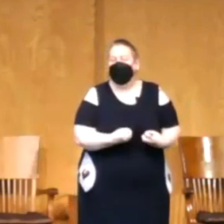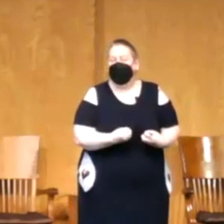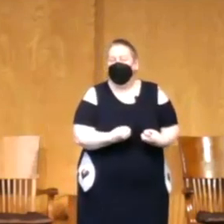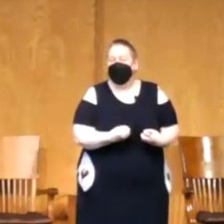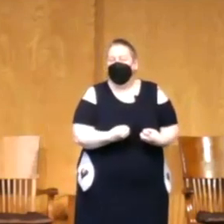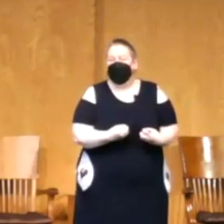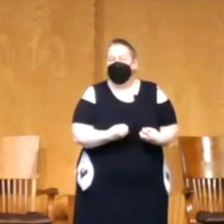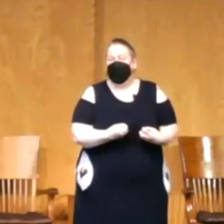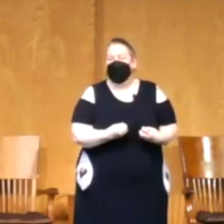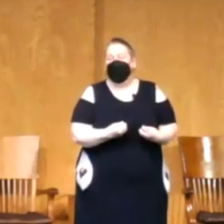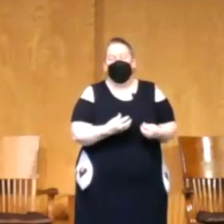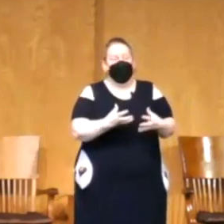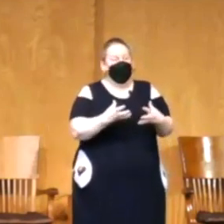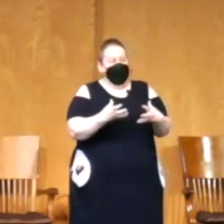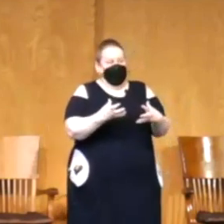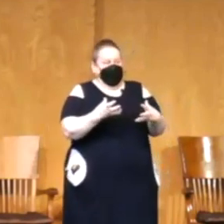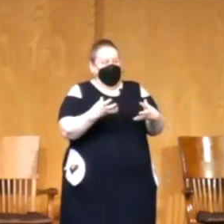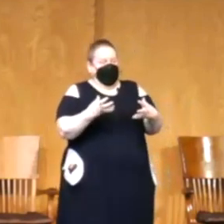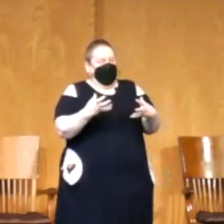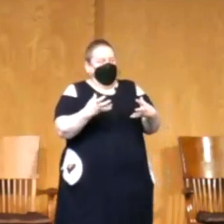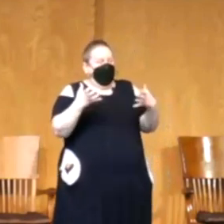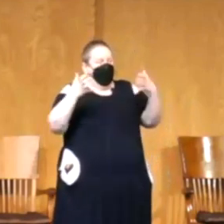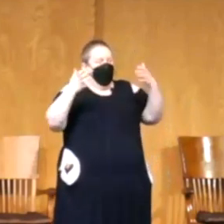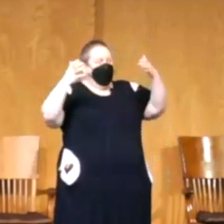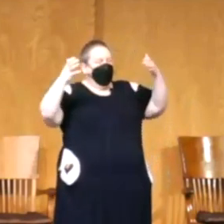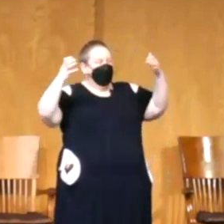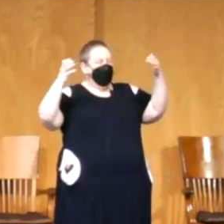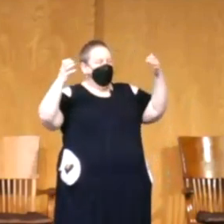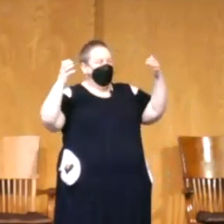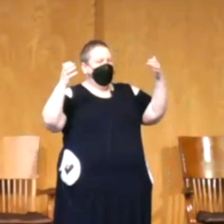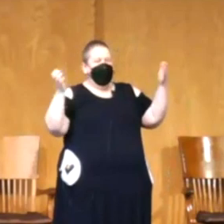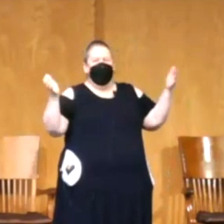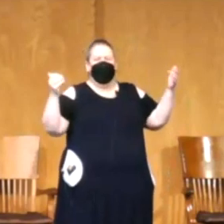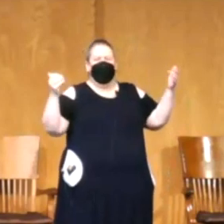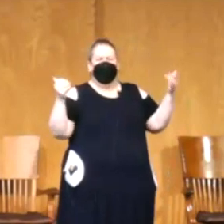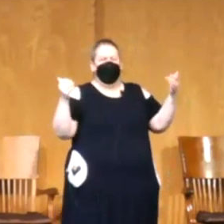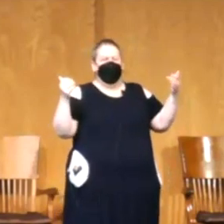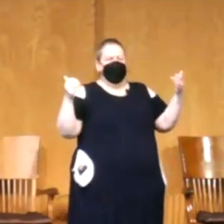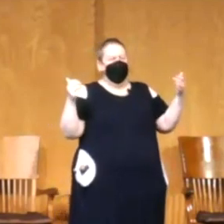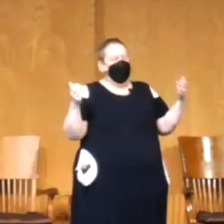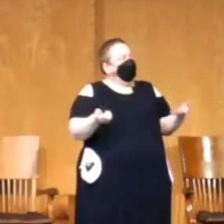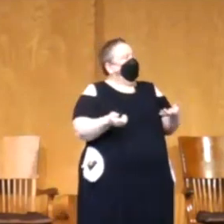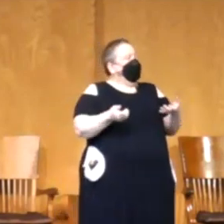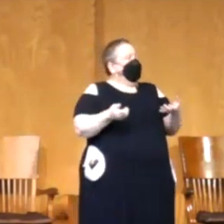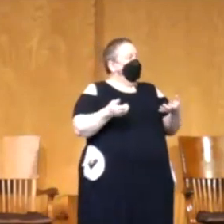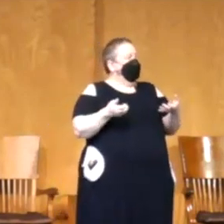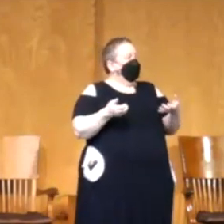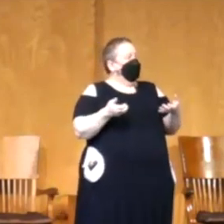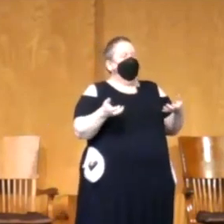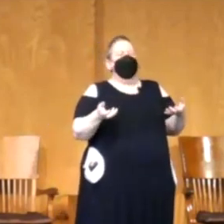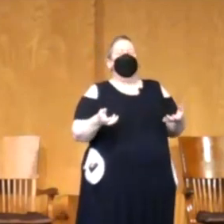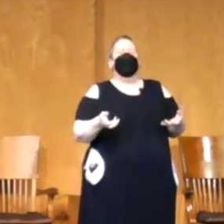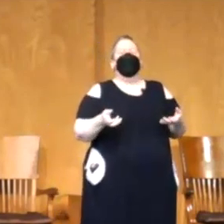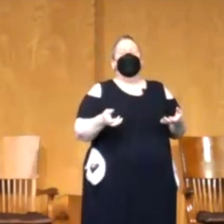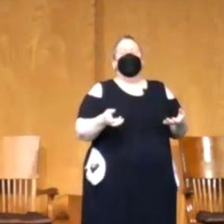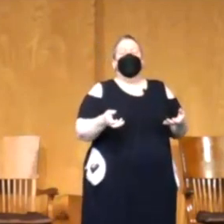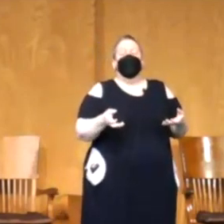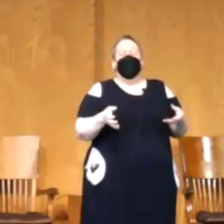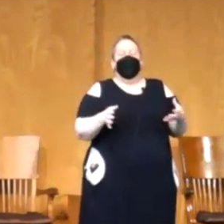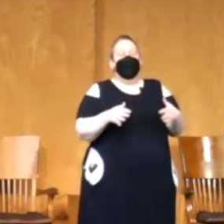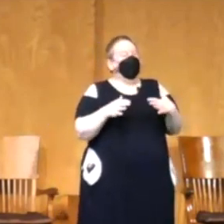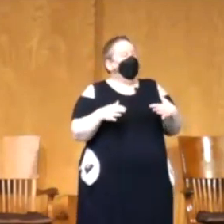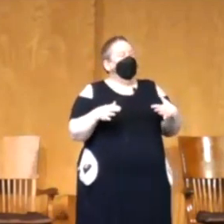space, right? So what would that even look like from a